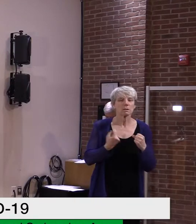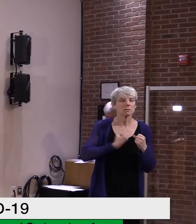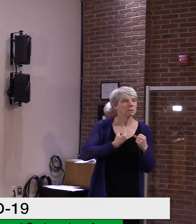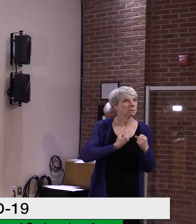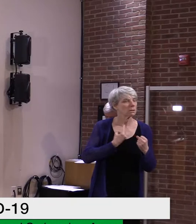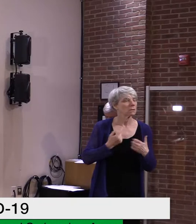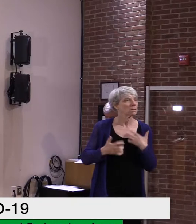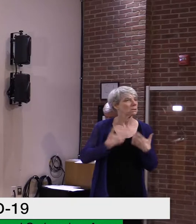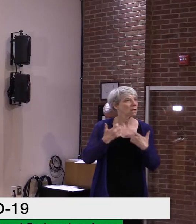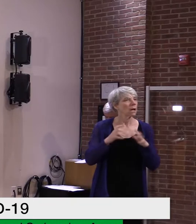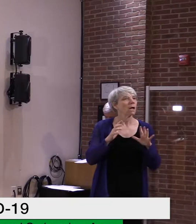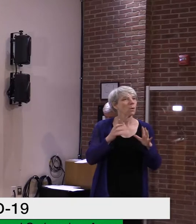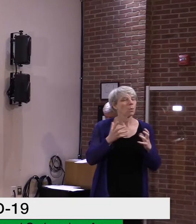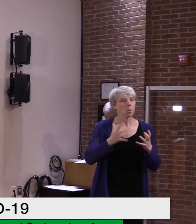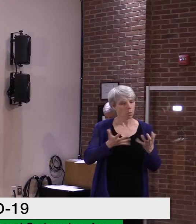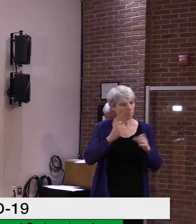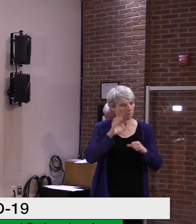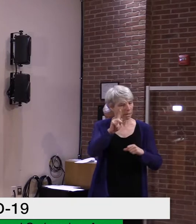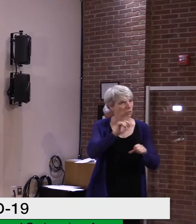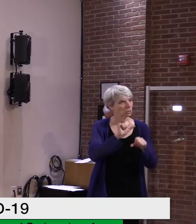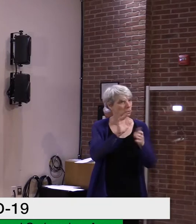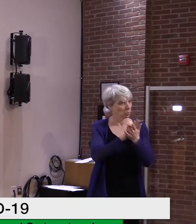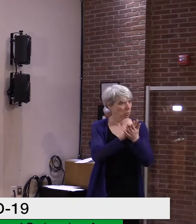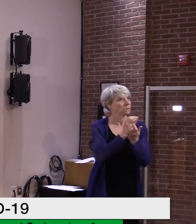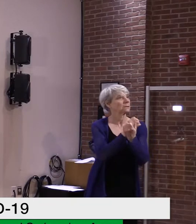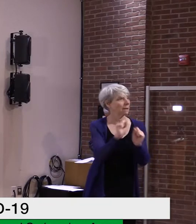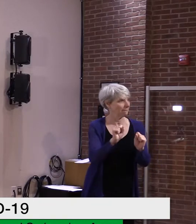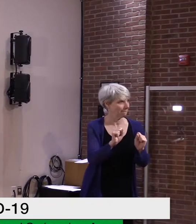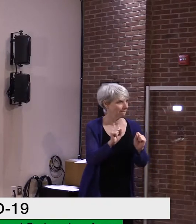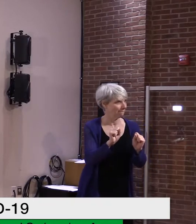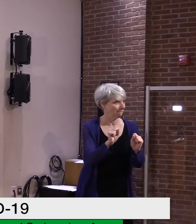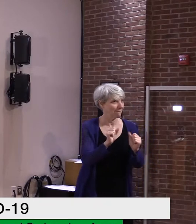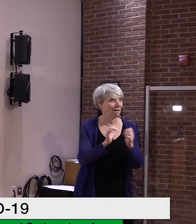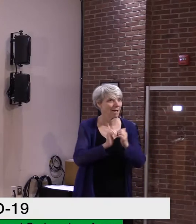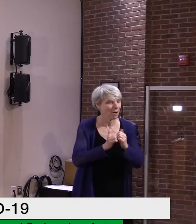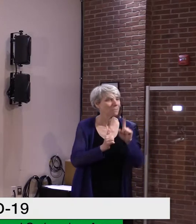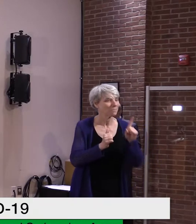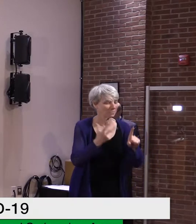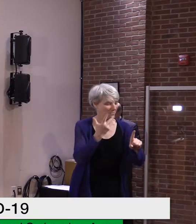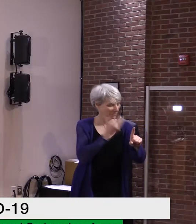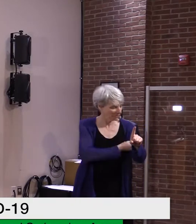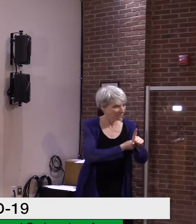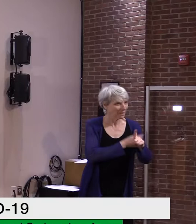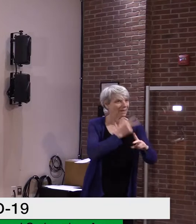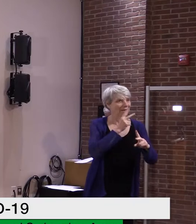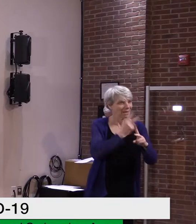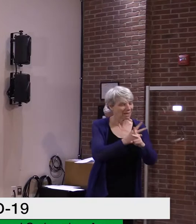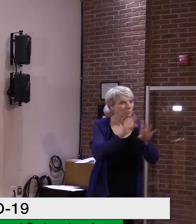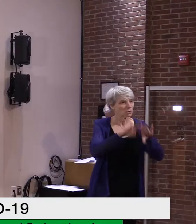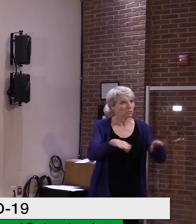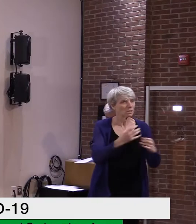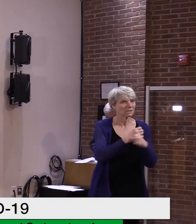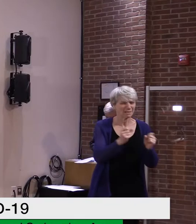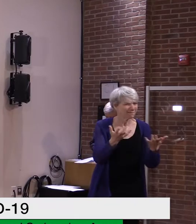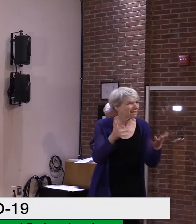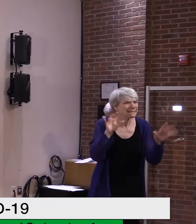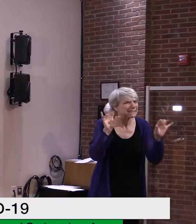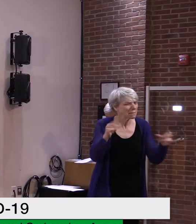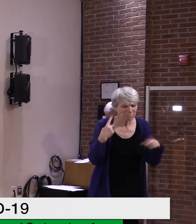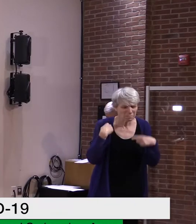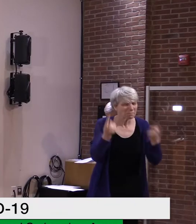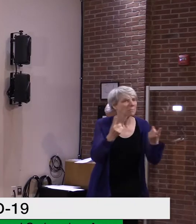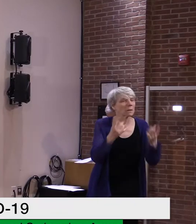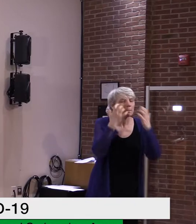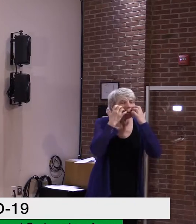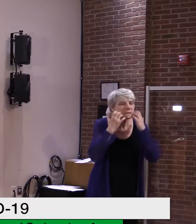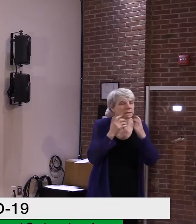year. Simply put, we use vaccines to keep our children safe from so many diseases. And